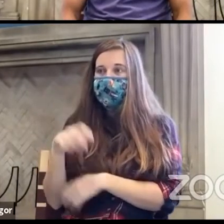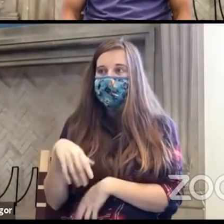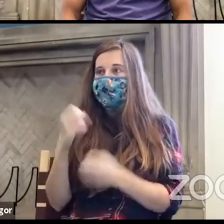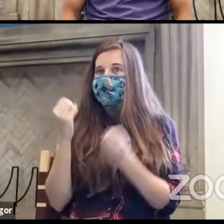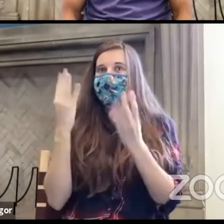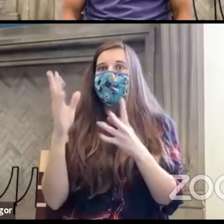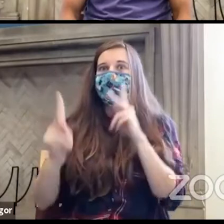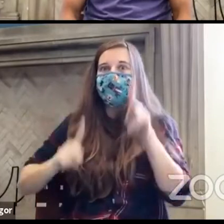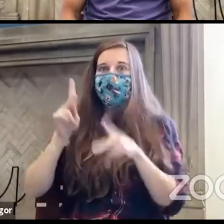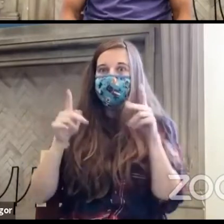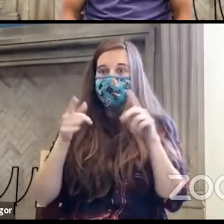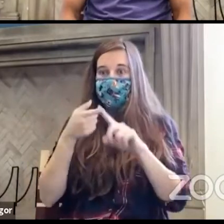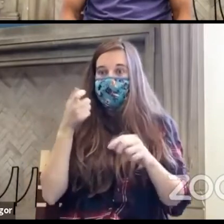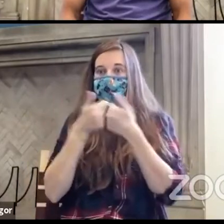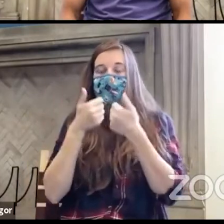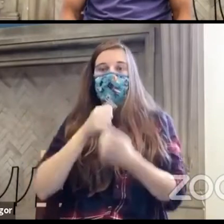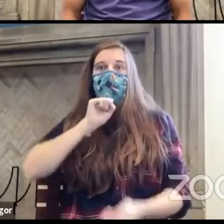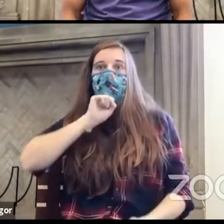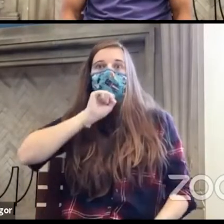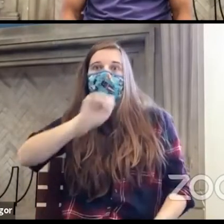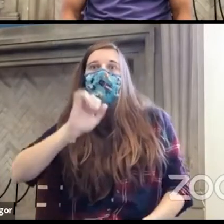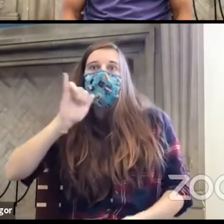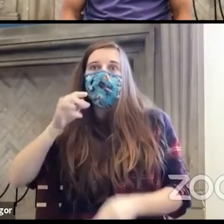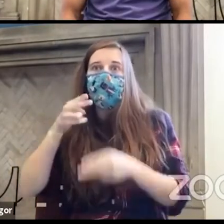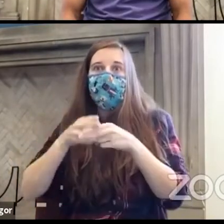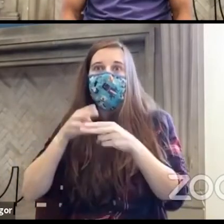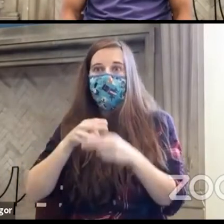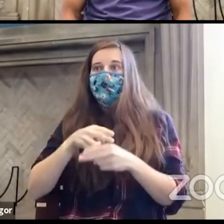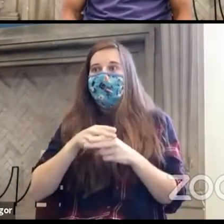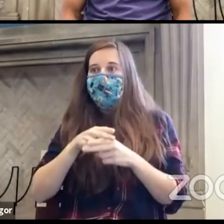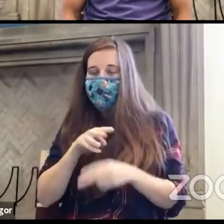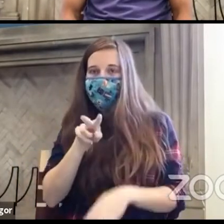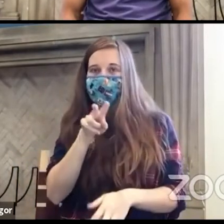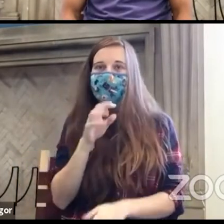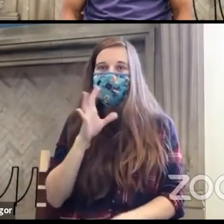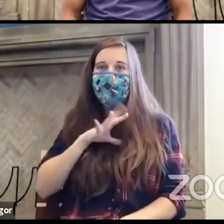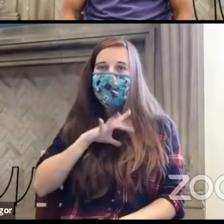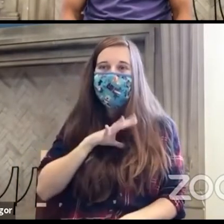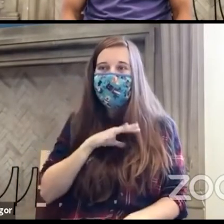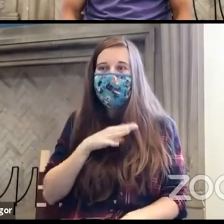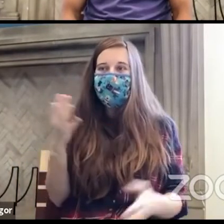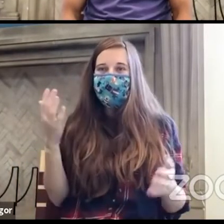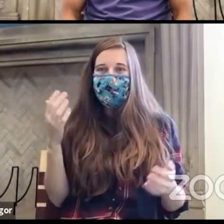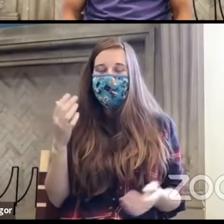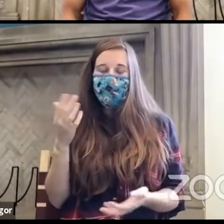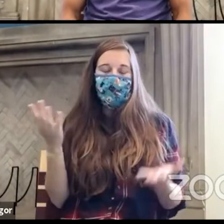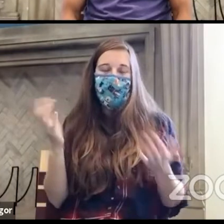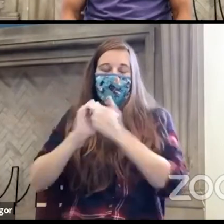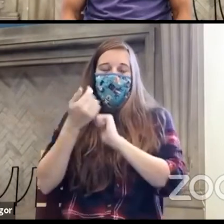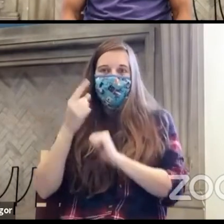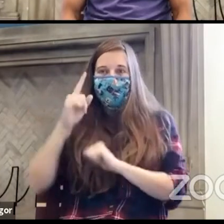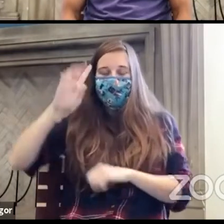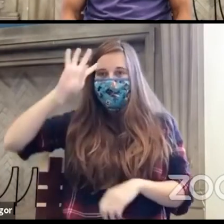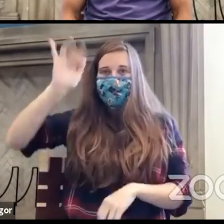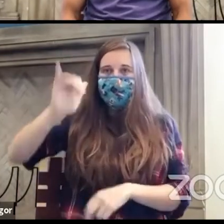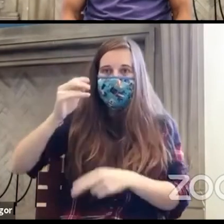And a lot of people from the game really loved the name. They thought it was really cool. They're like, how did you come up with that